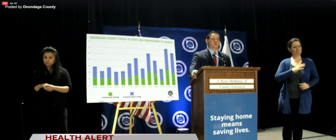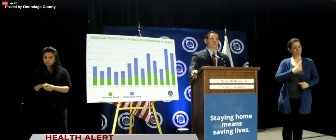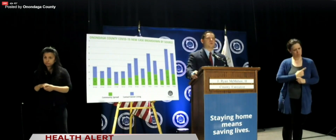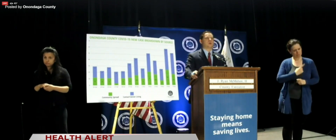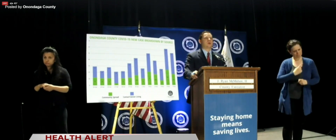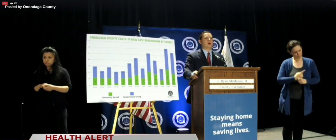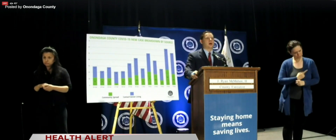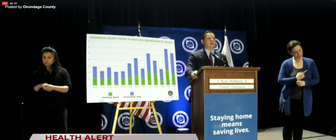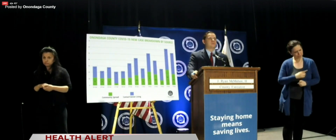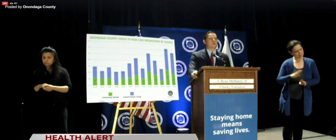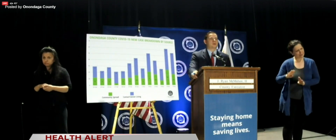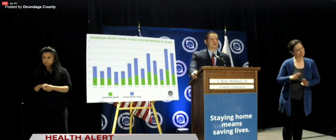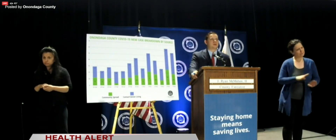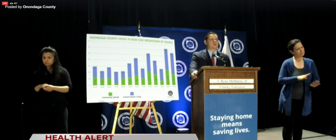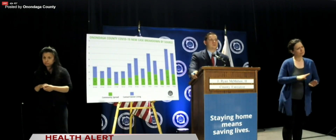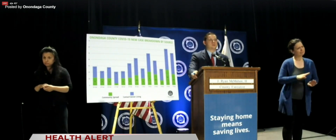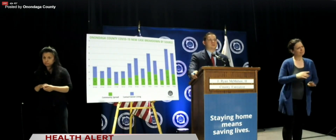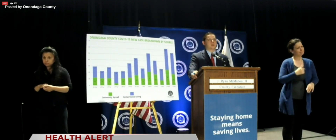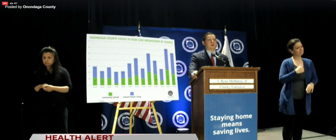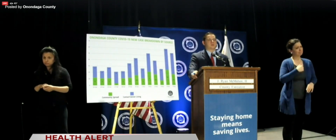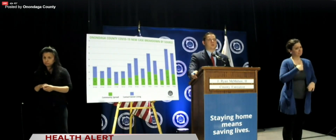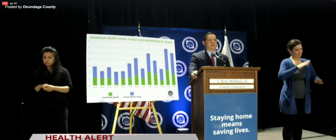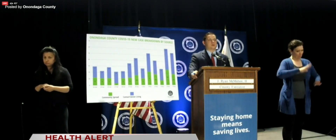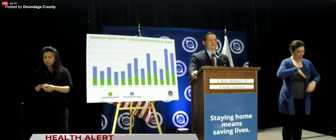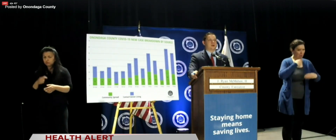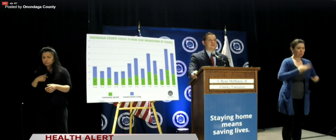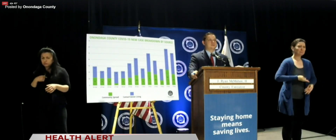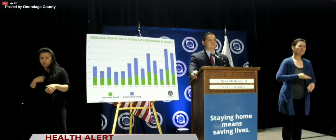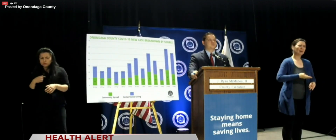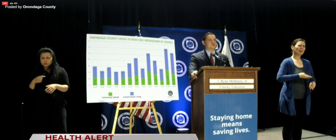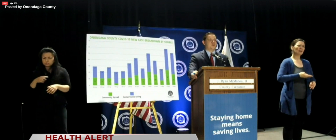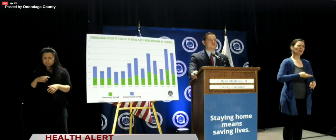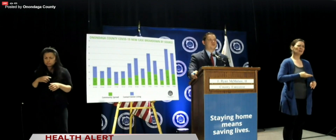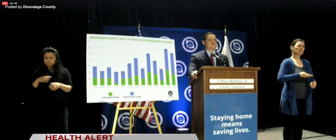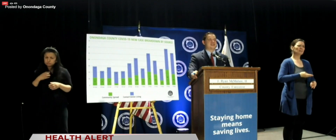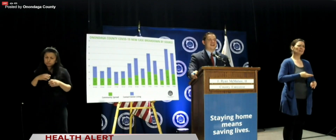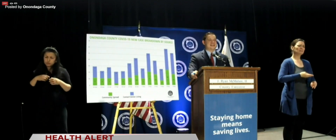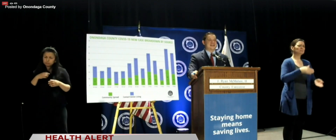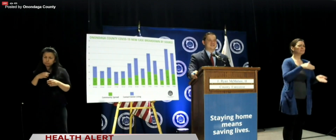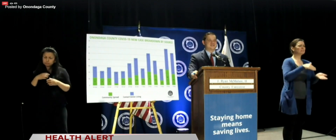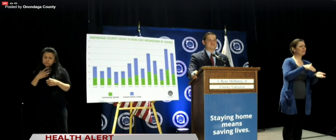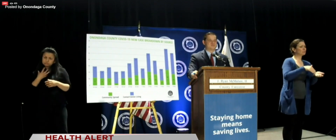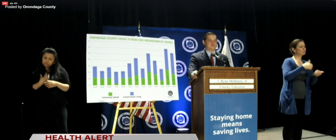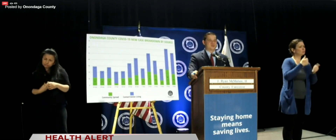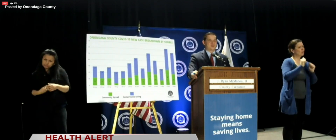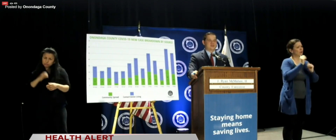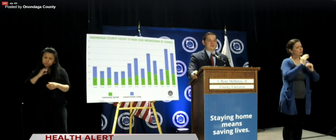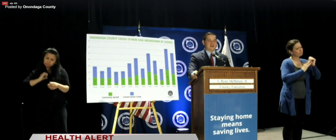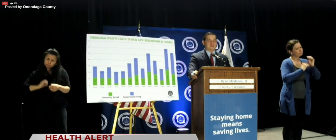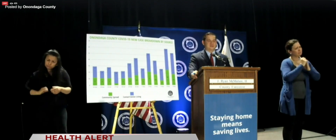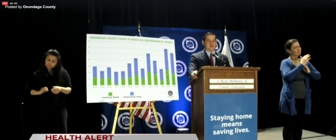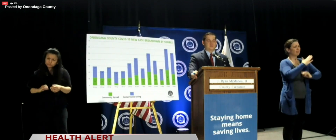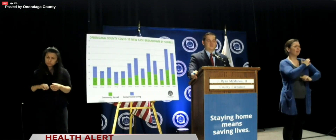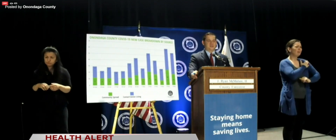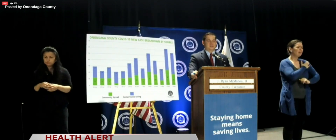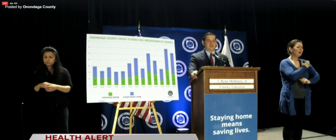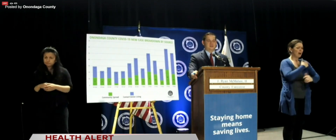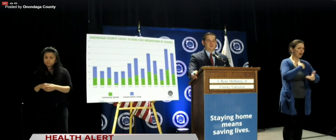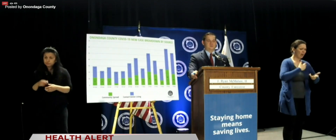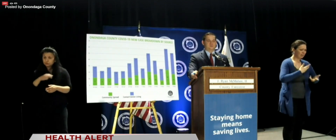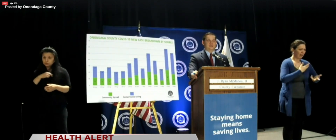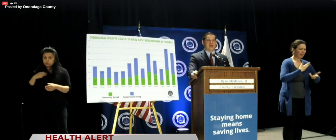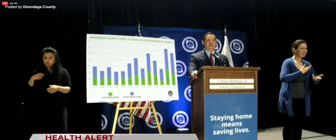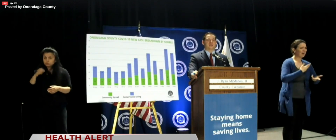Andrew. And she brought the point to try to comfort me, I guess, that there's a level of